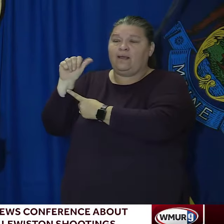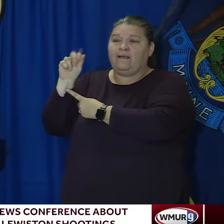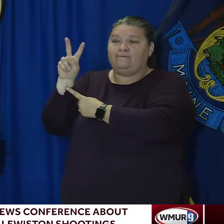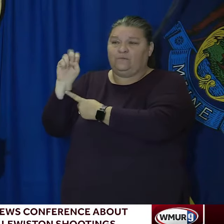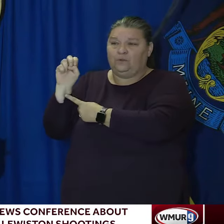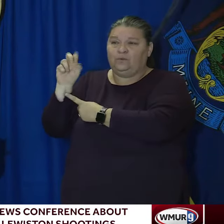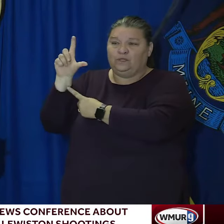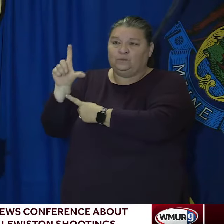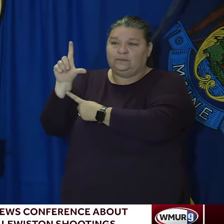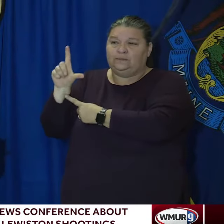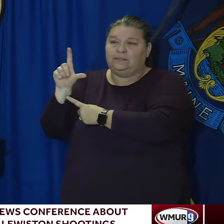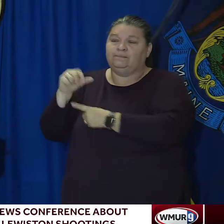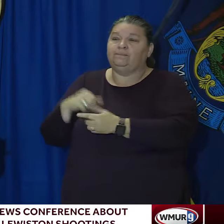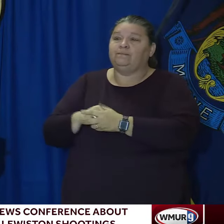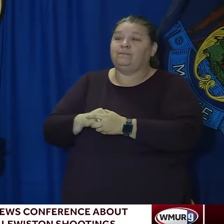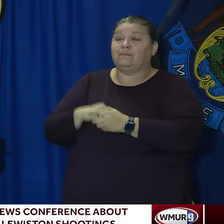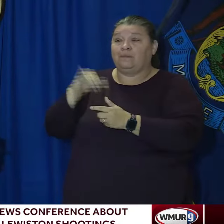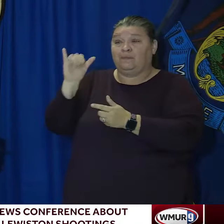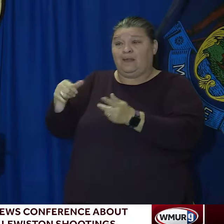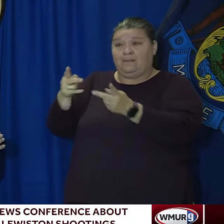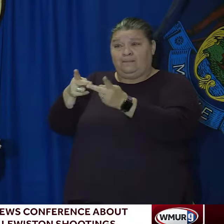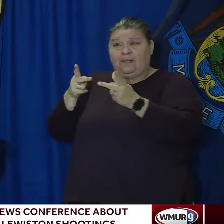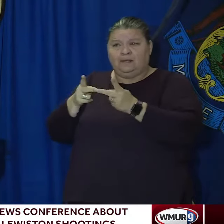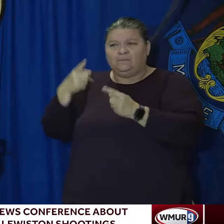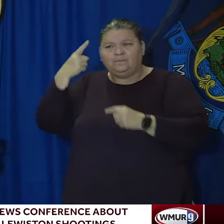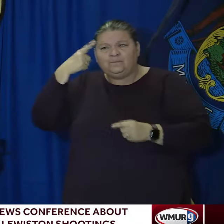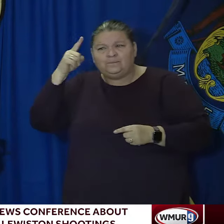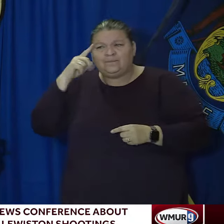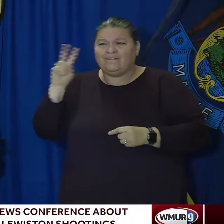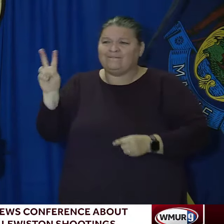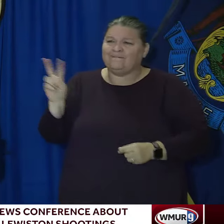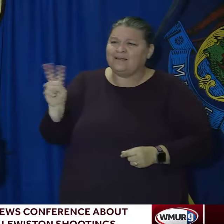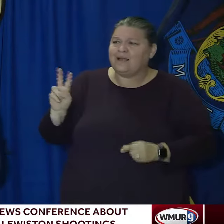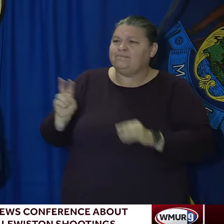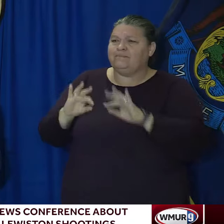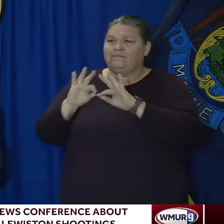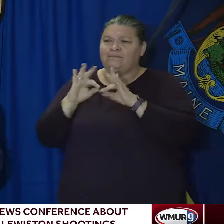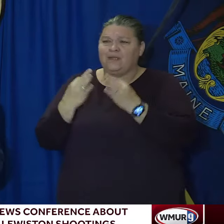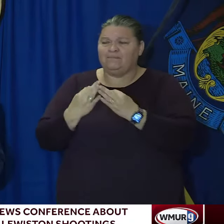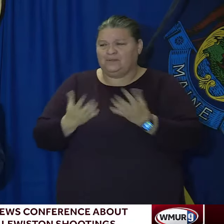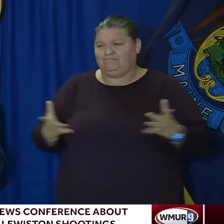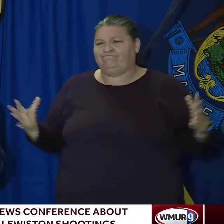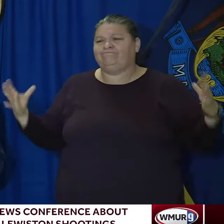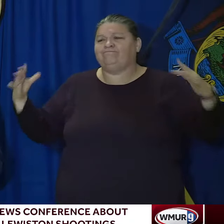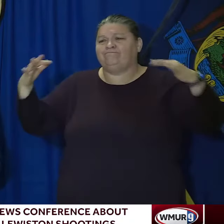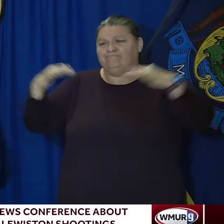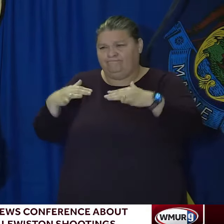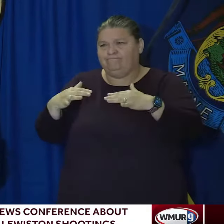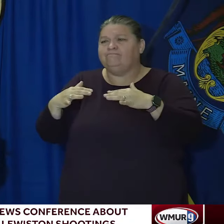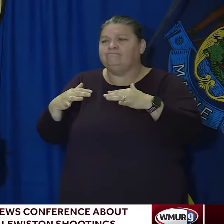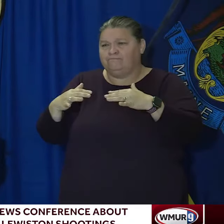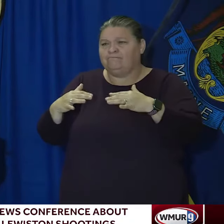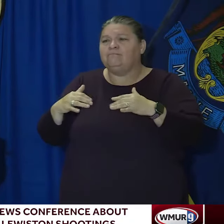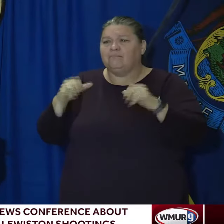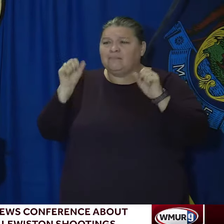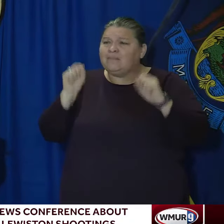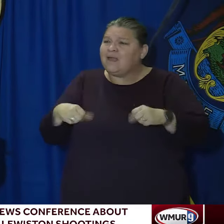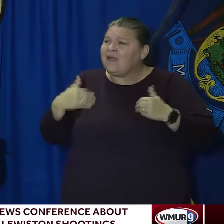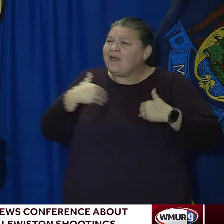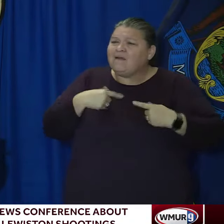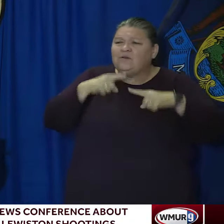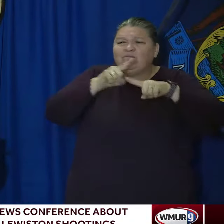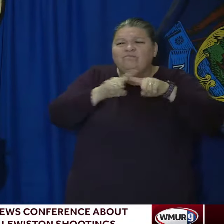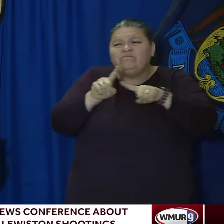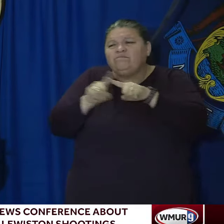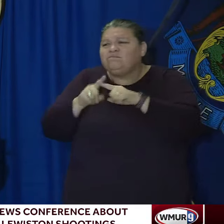and their families, a non-public space, where they can access comprehensive services like